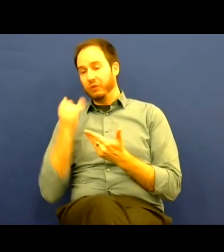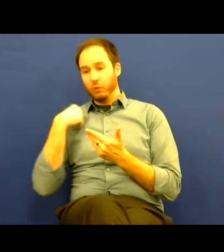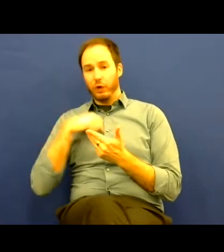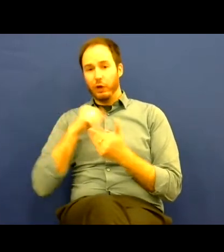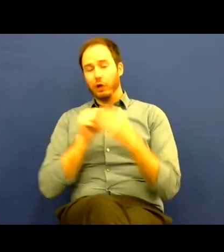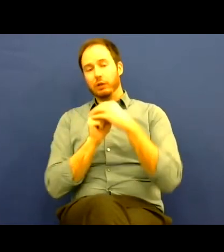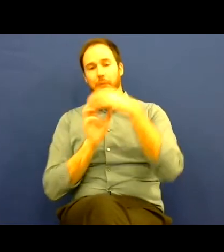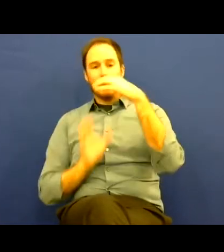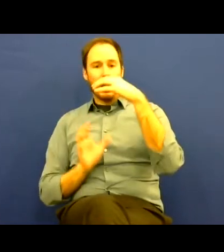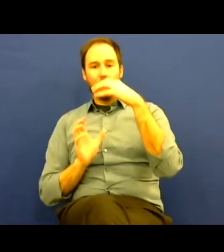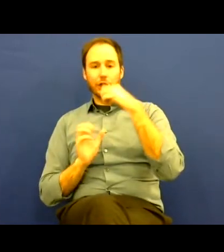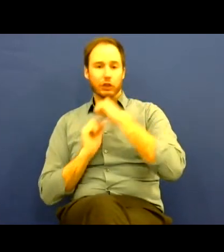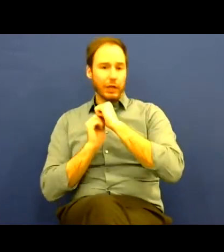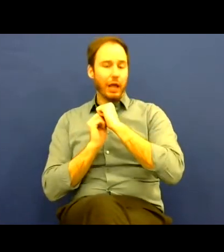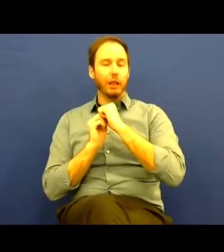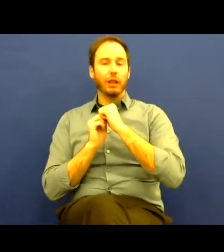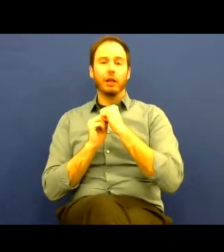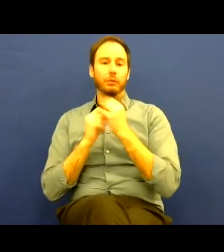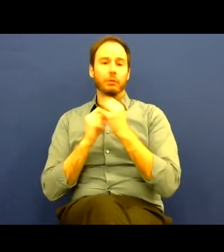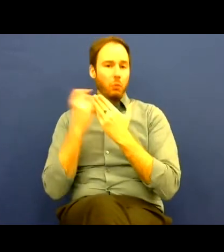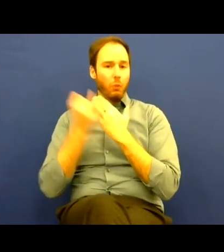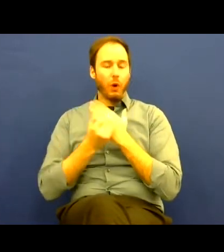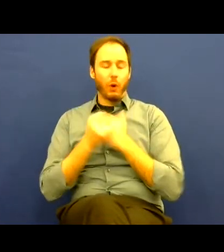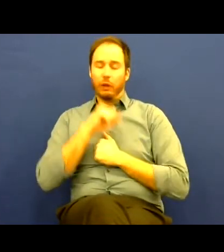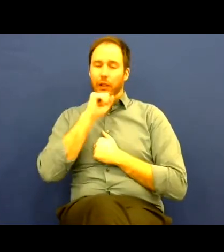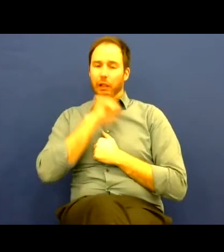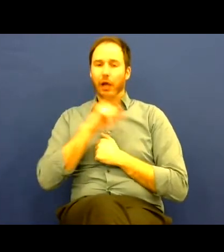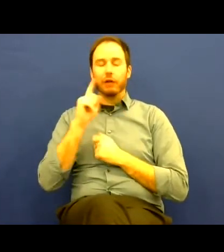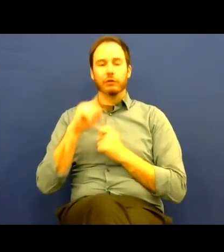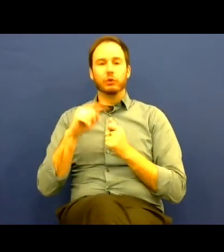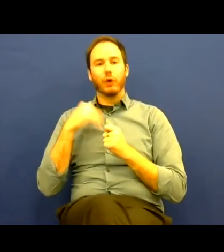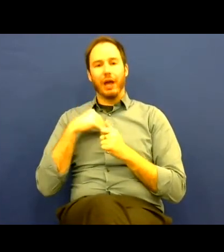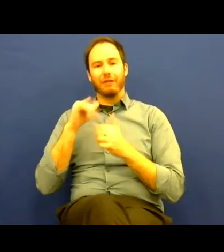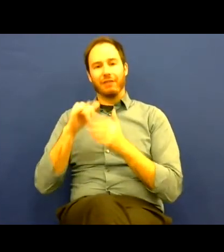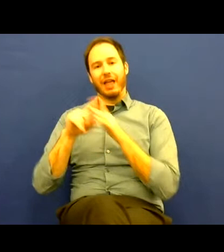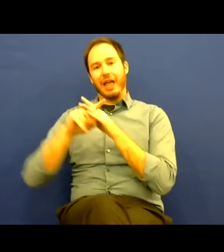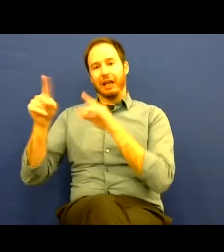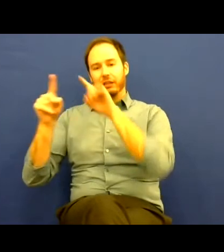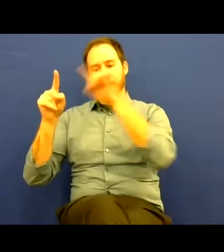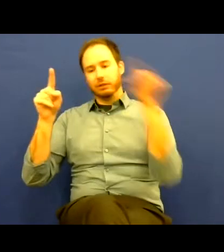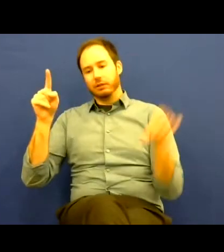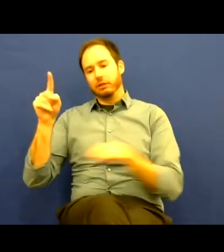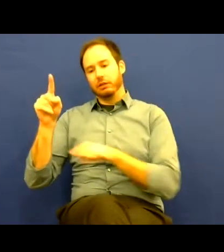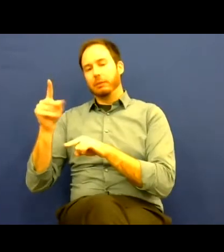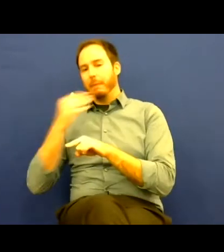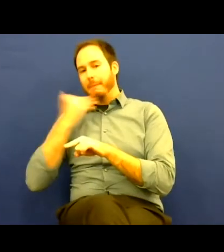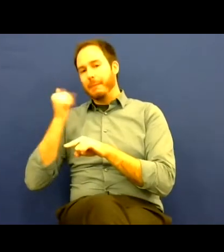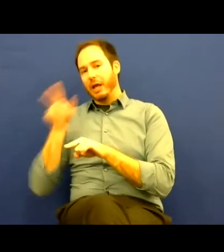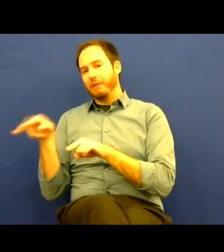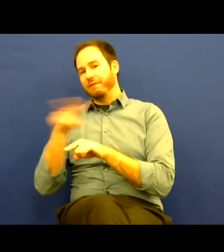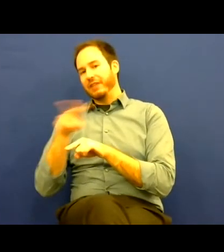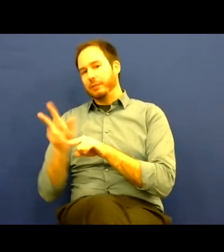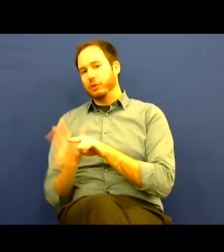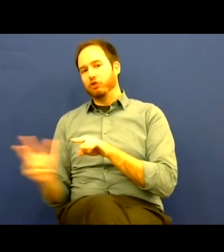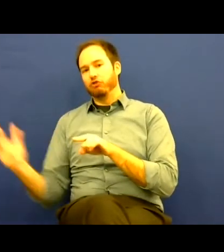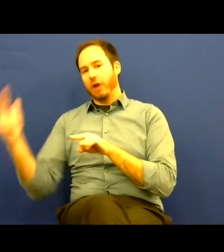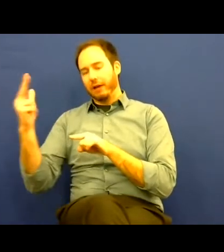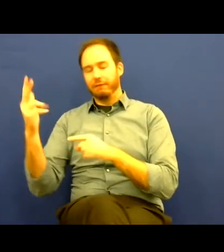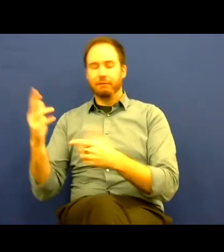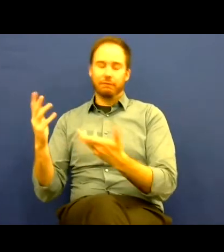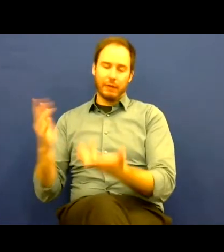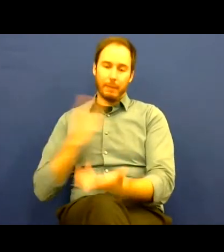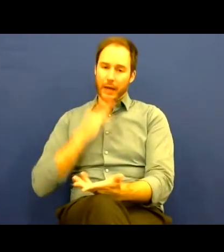developed together as a project and bring Fair Avenue around there, I think it would be much better from a traffic standpoint.